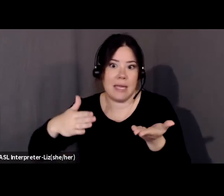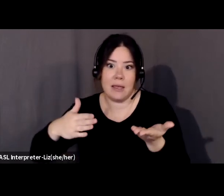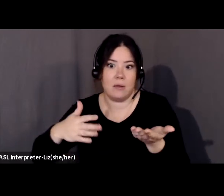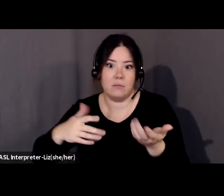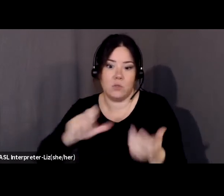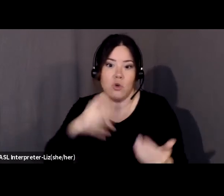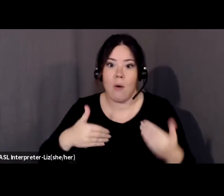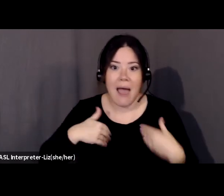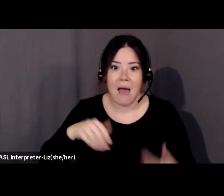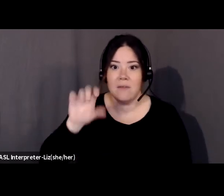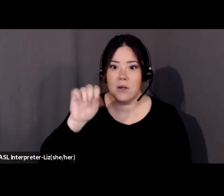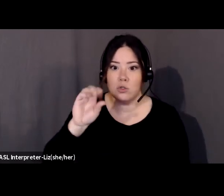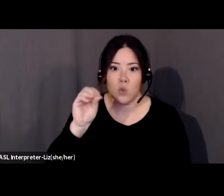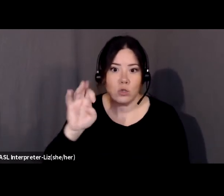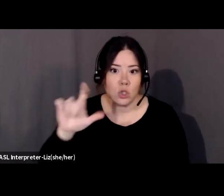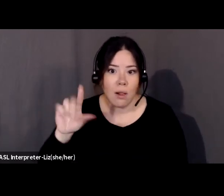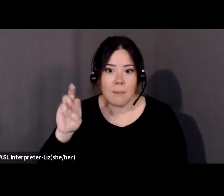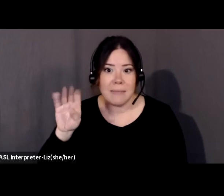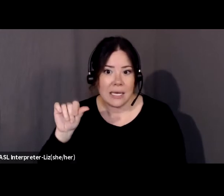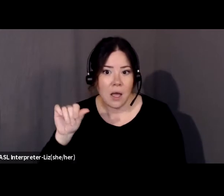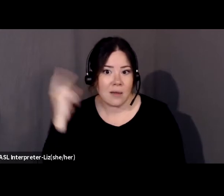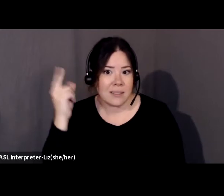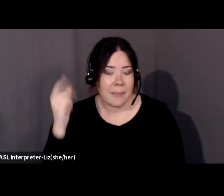media and things like that. I used to leave